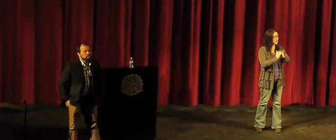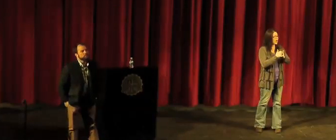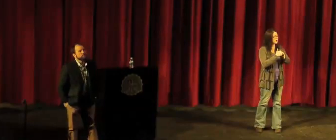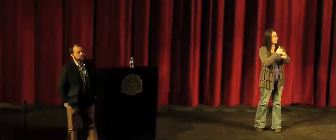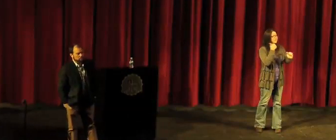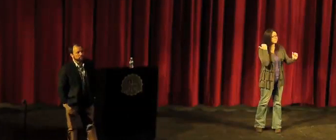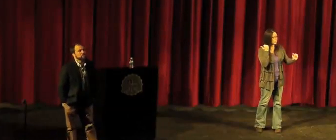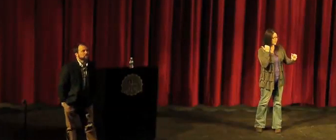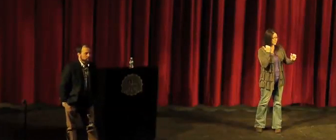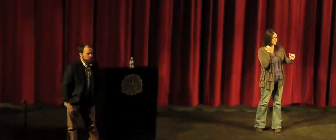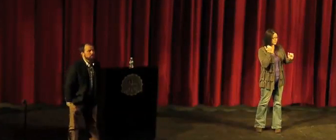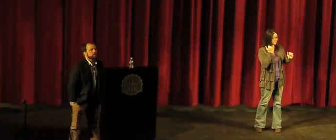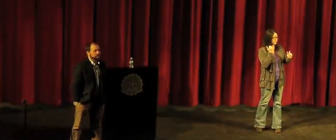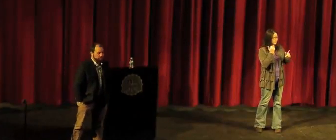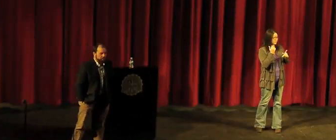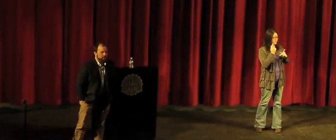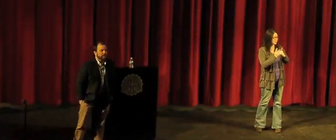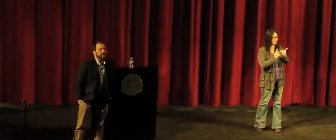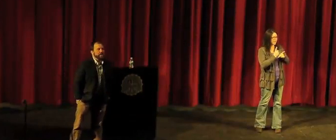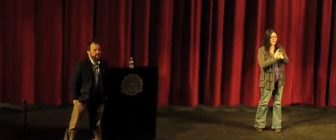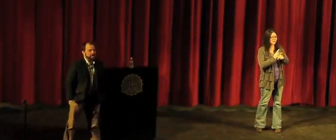kind of dead orthodoxy